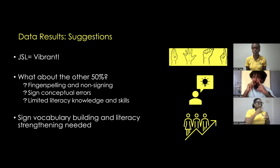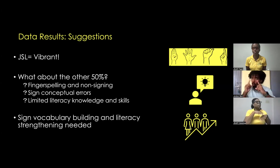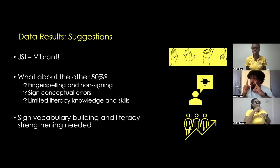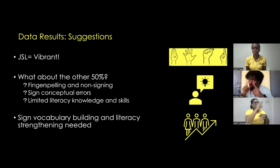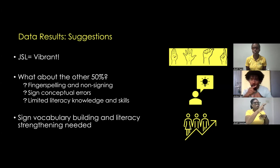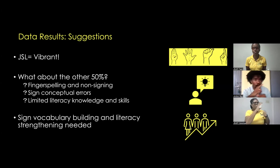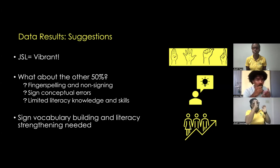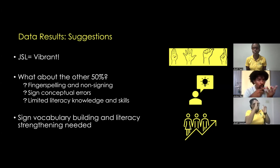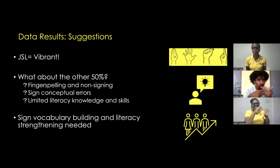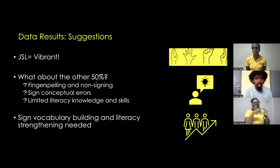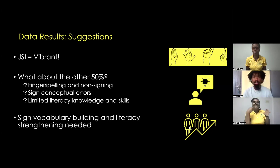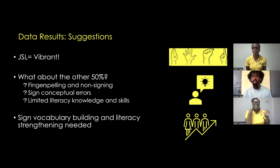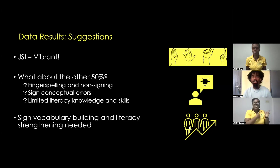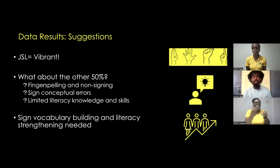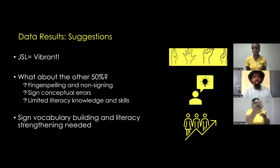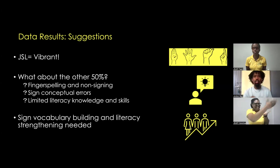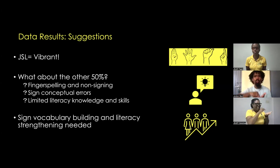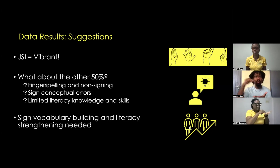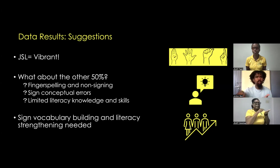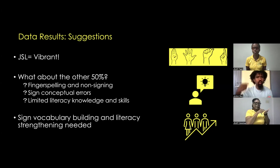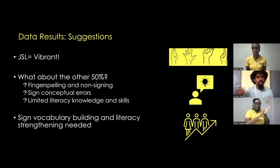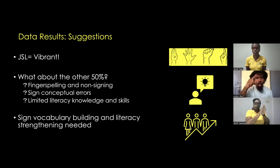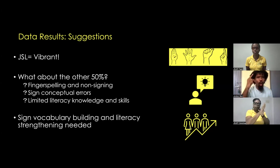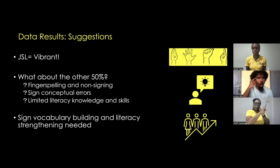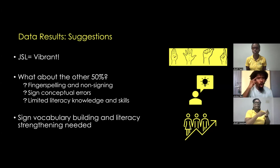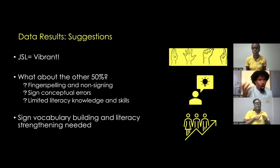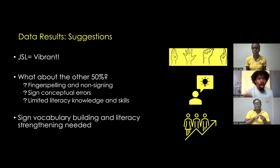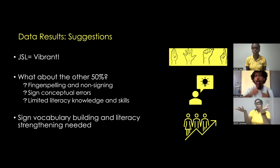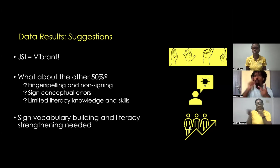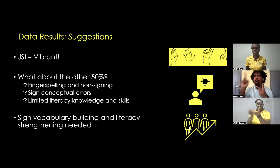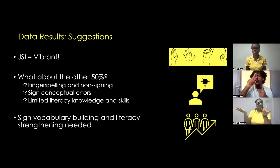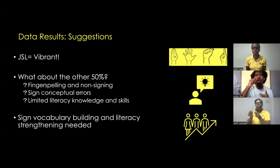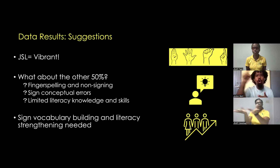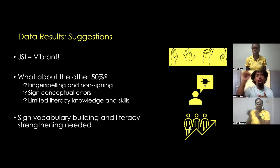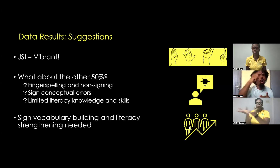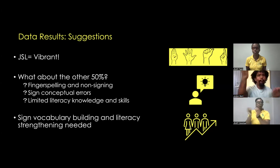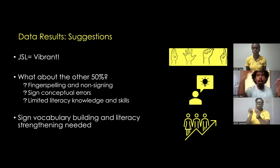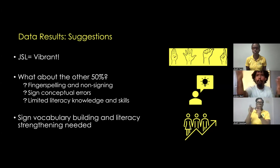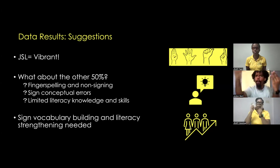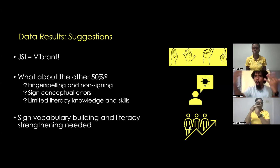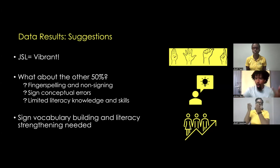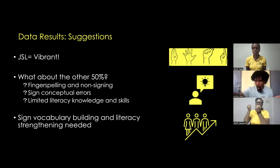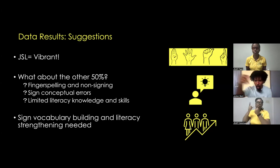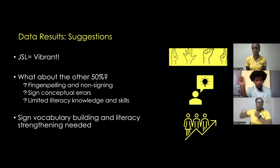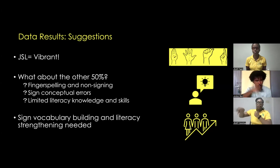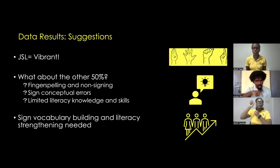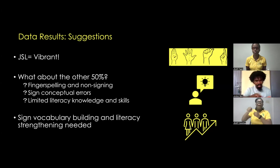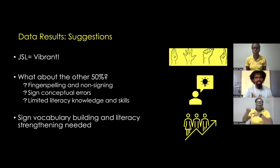We need resources to be created, develop educational resources, and share it with the deaf community